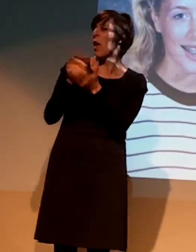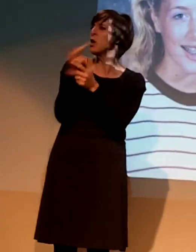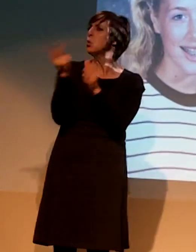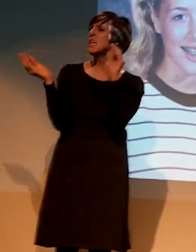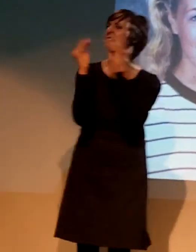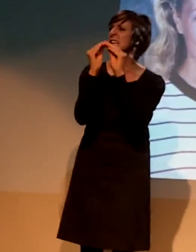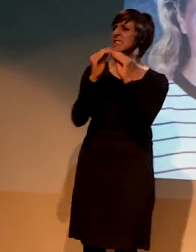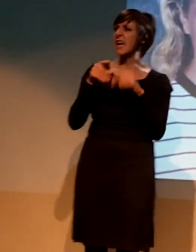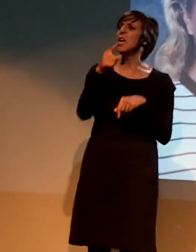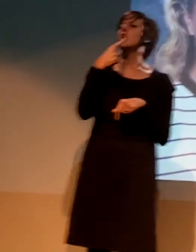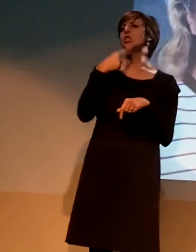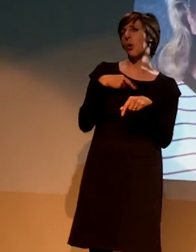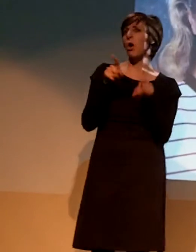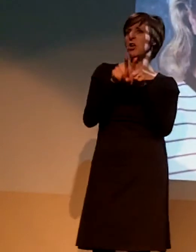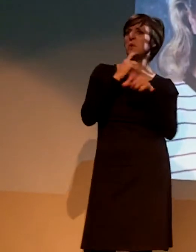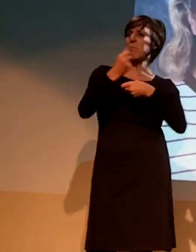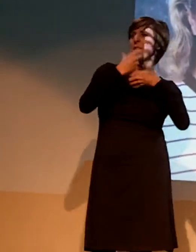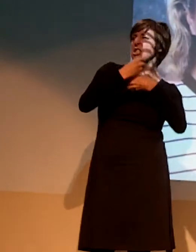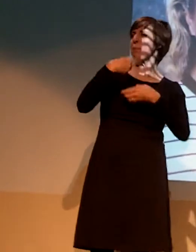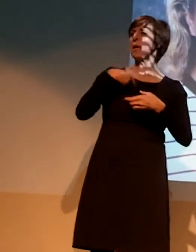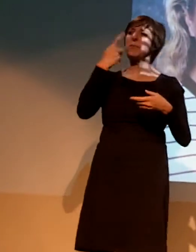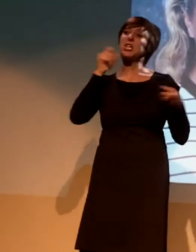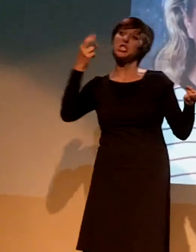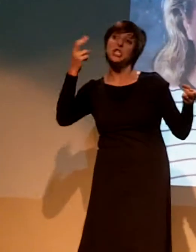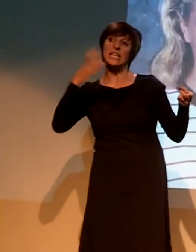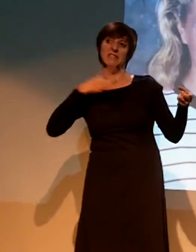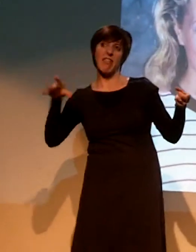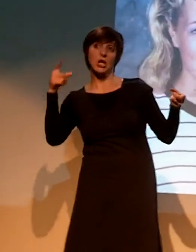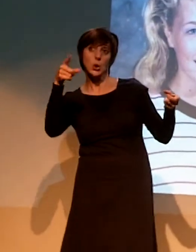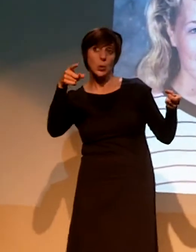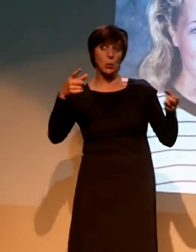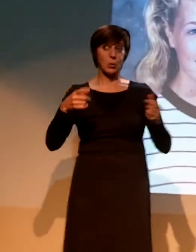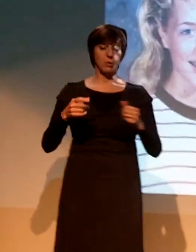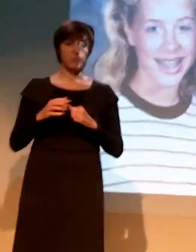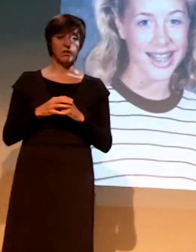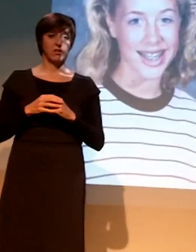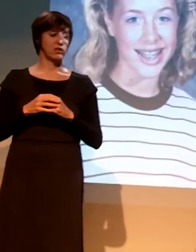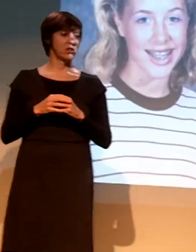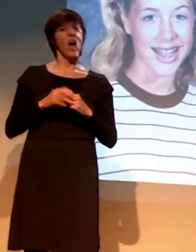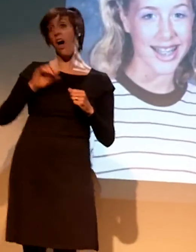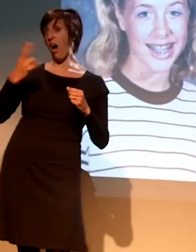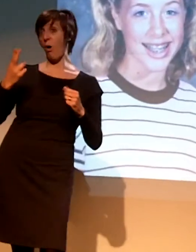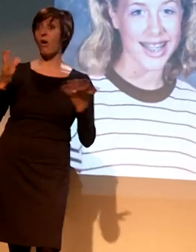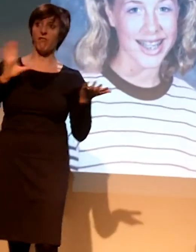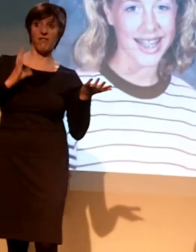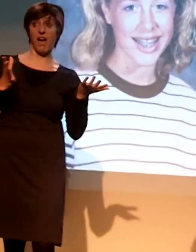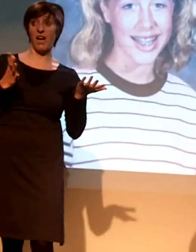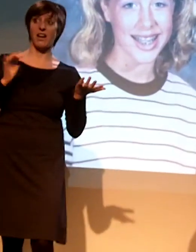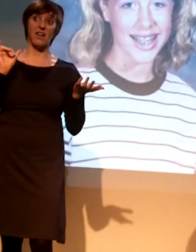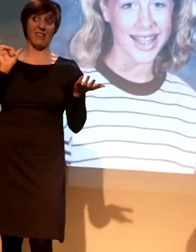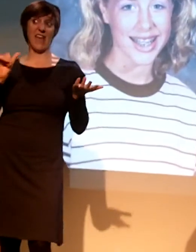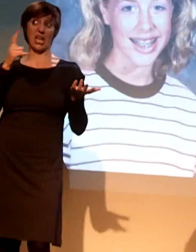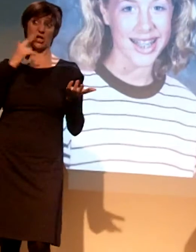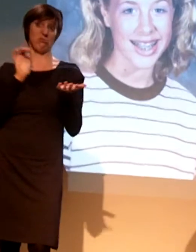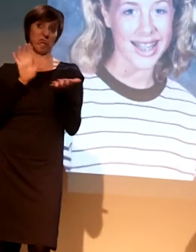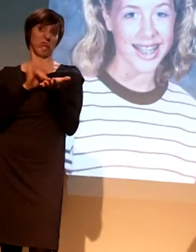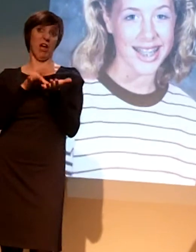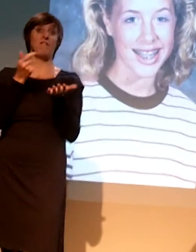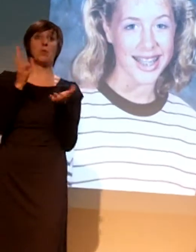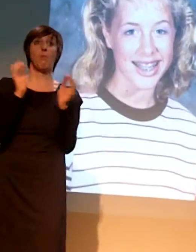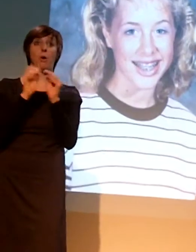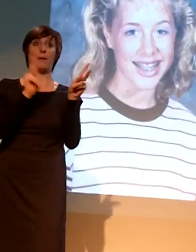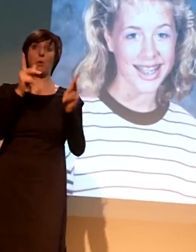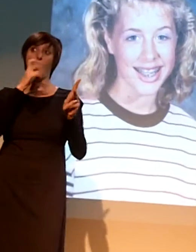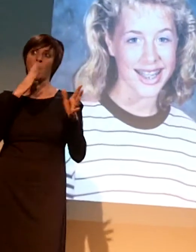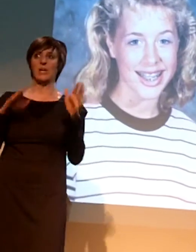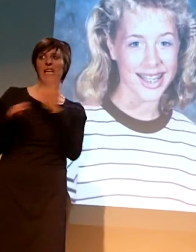He also told me that he bitched at Amy because she doesn't like you. Oh, Well, that should get me a few more people who want to kick my ass.